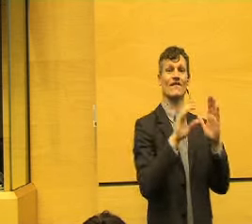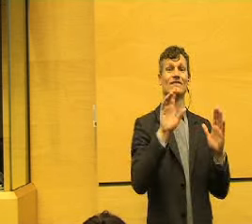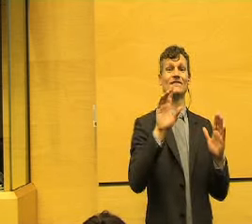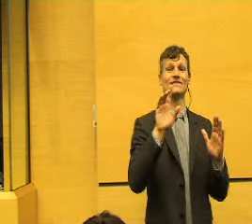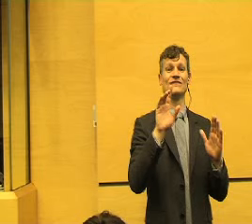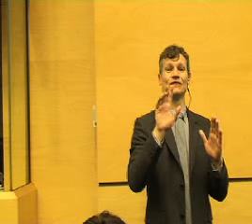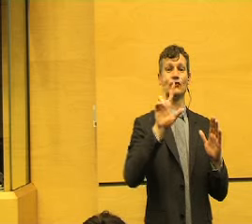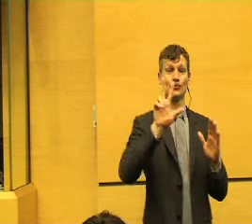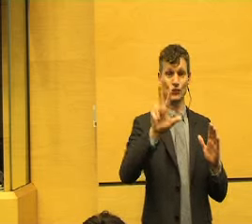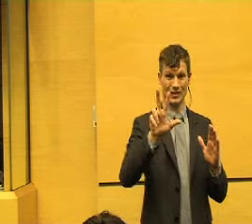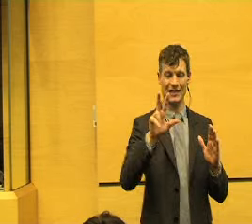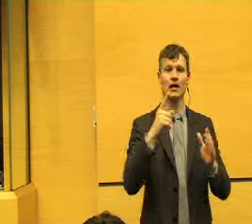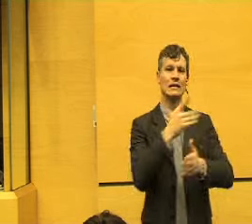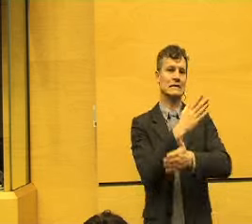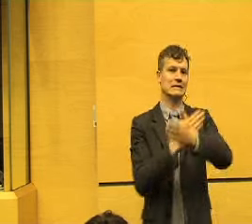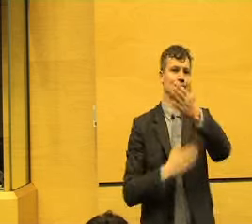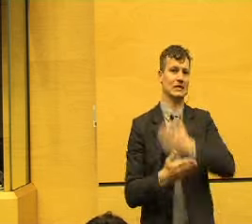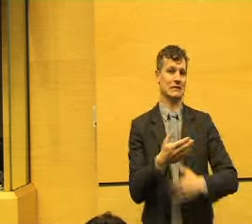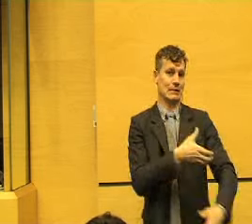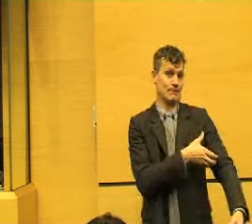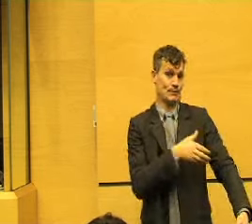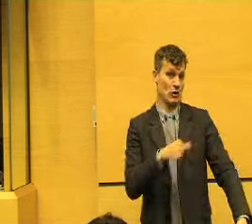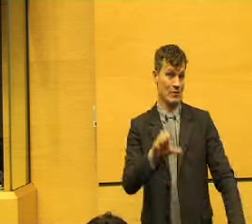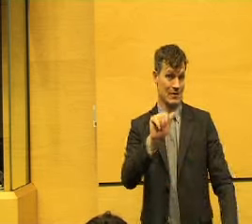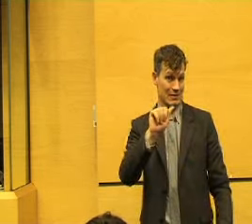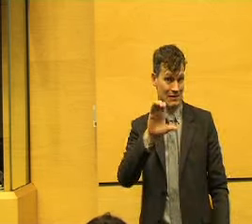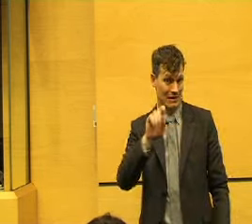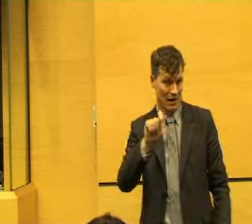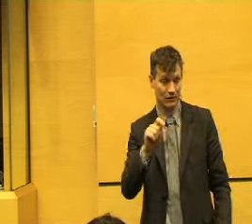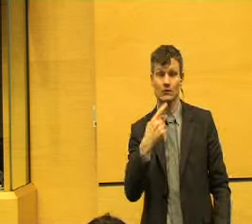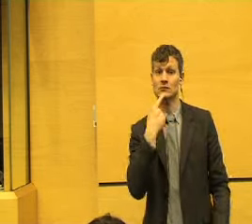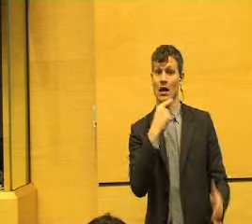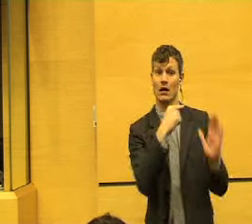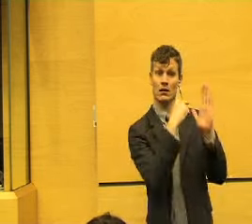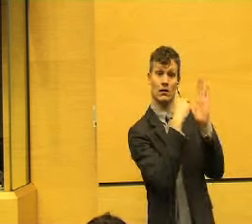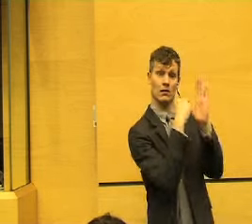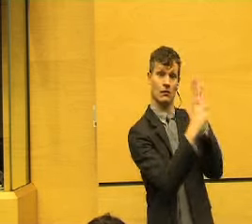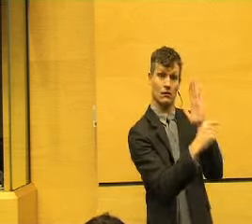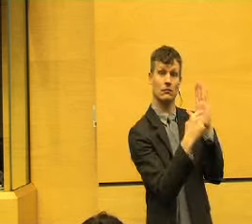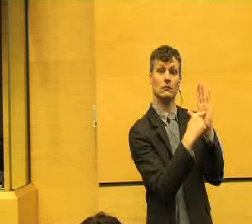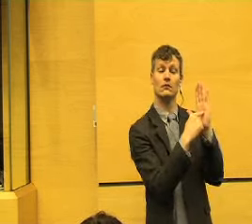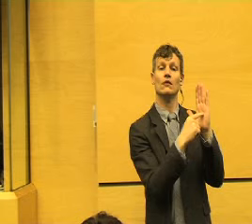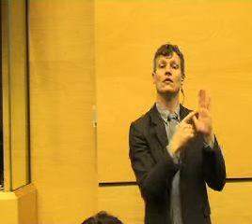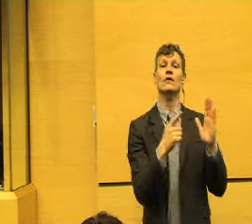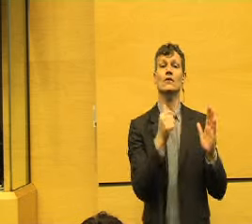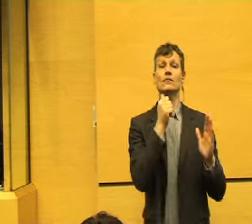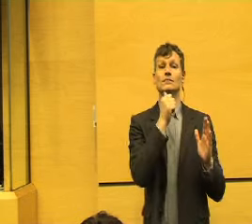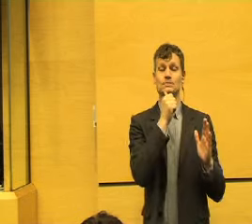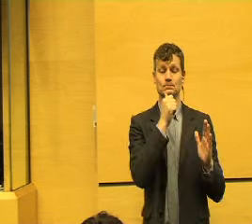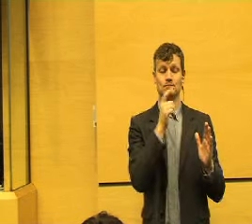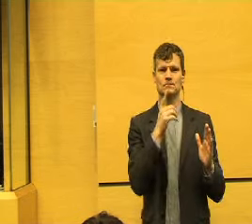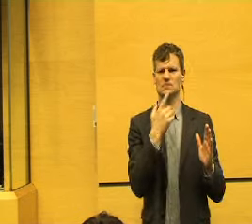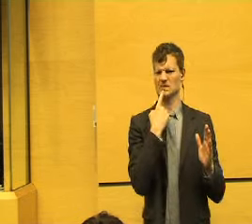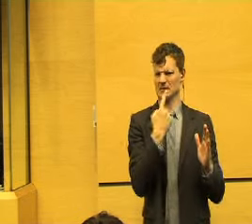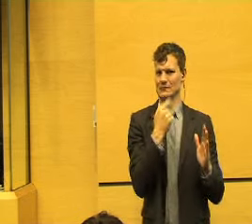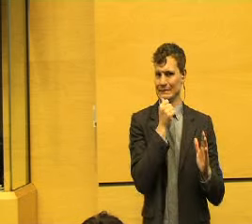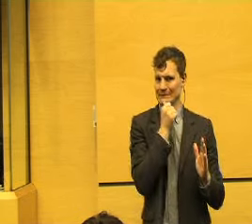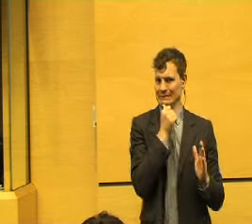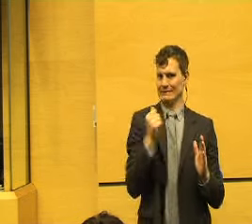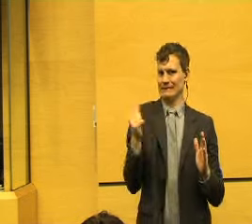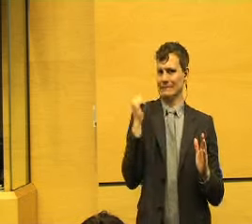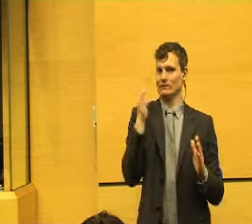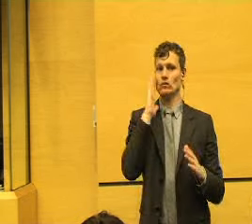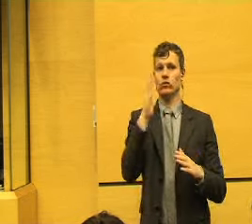the Subcommittee on Disability Legislation to be set up that I mentioned yesterday will consider all